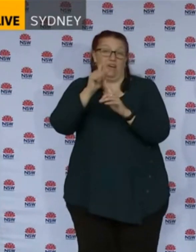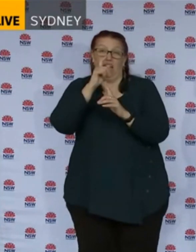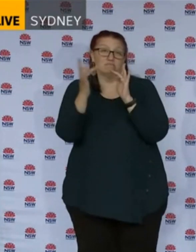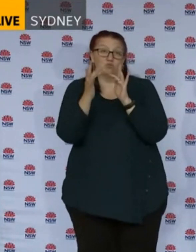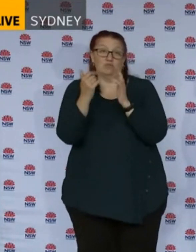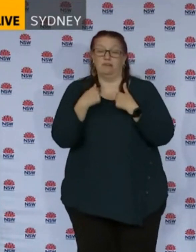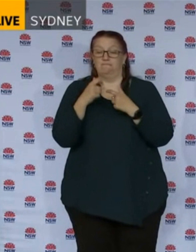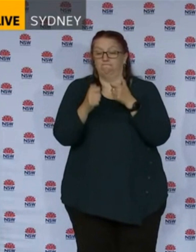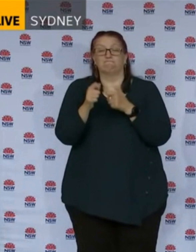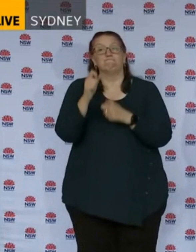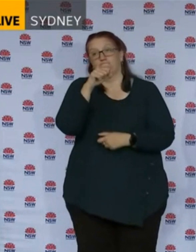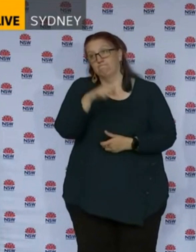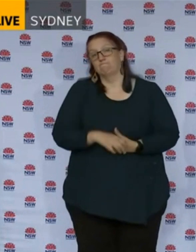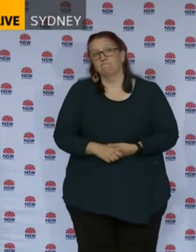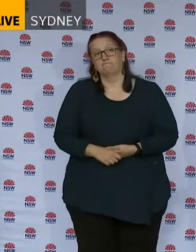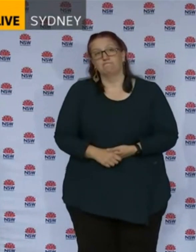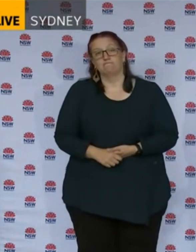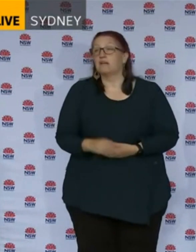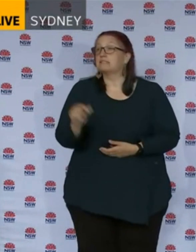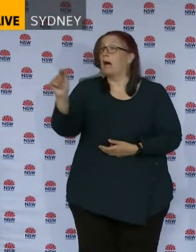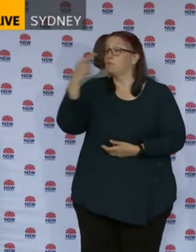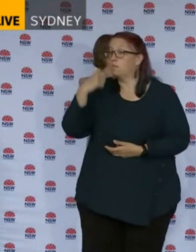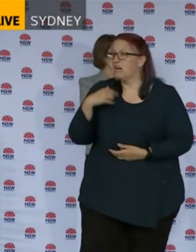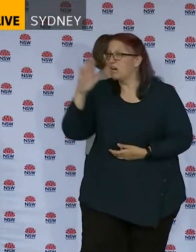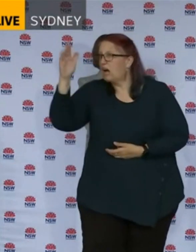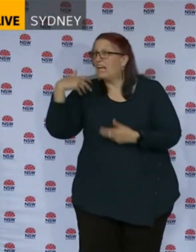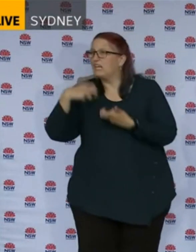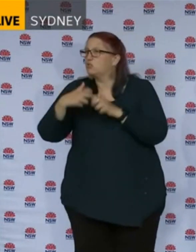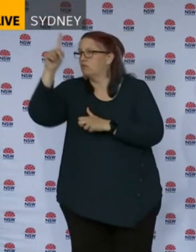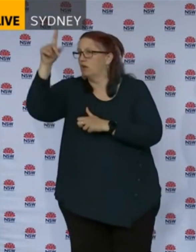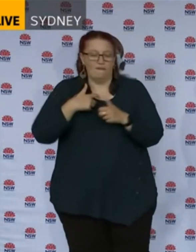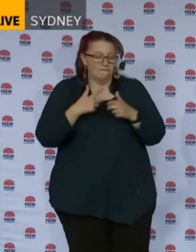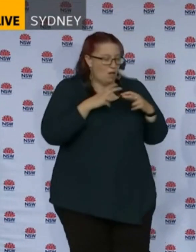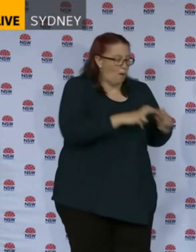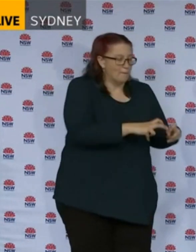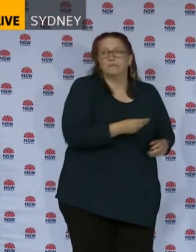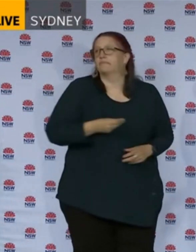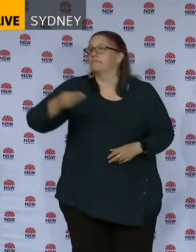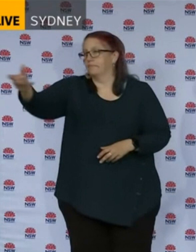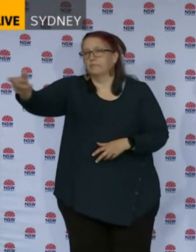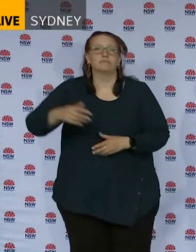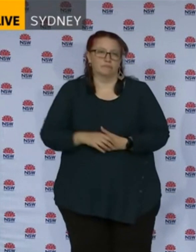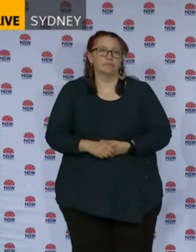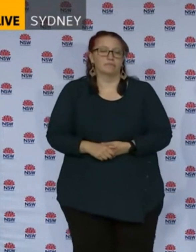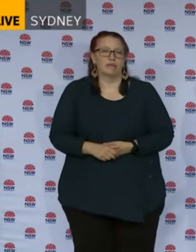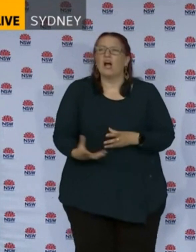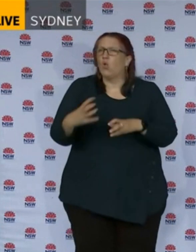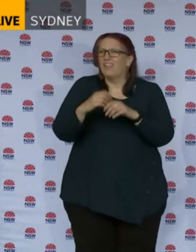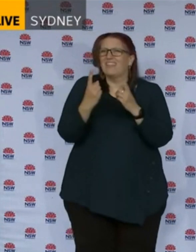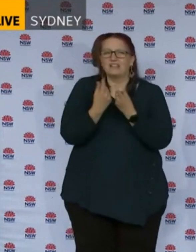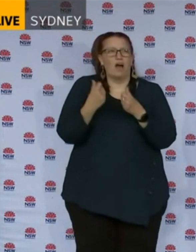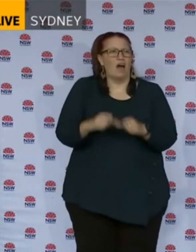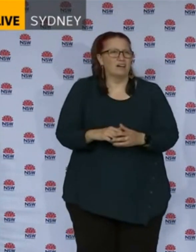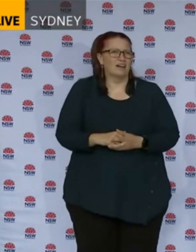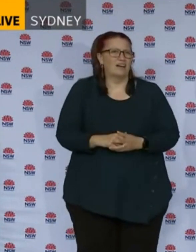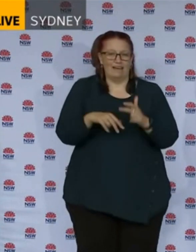certainly indicated that I'd follow up a number of issues that those members of Parliament raised, including things like